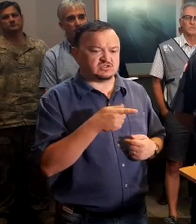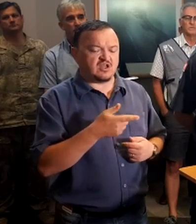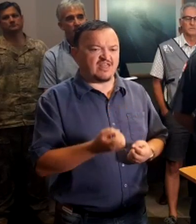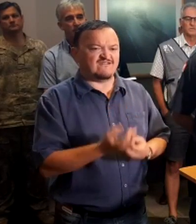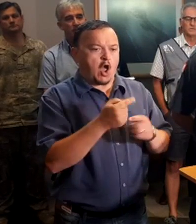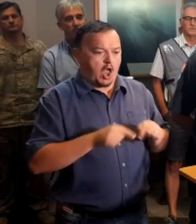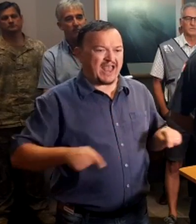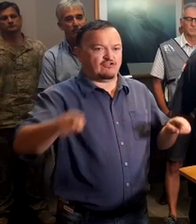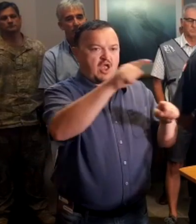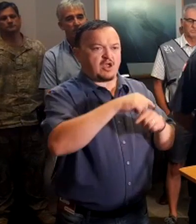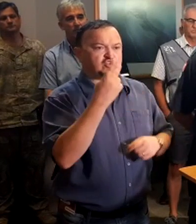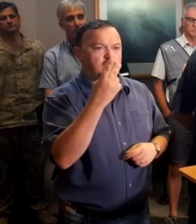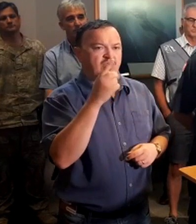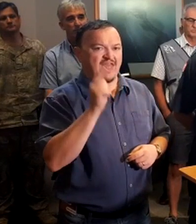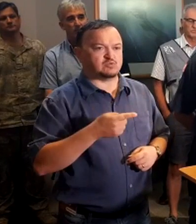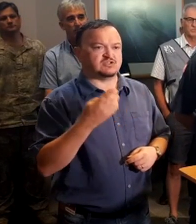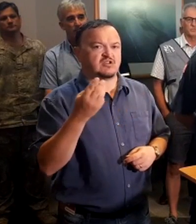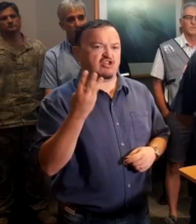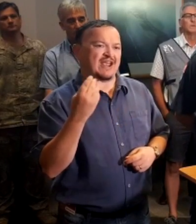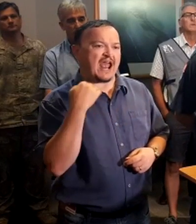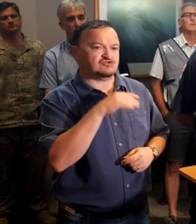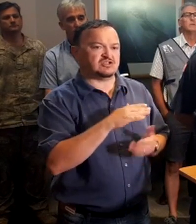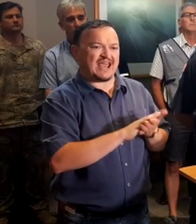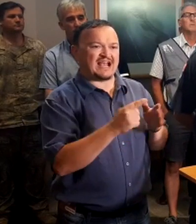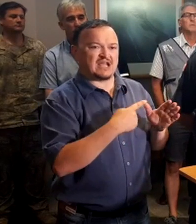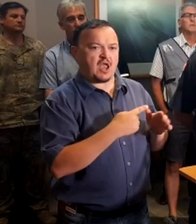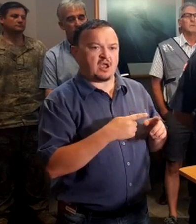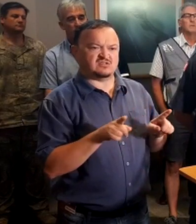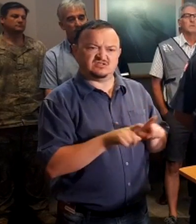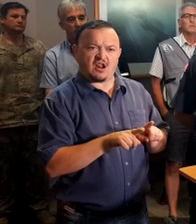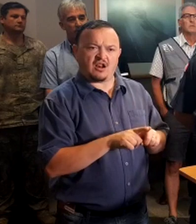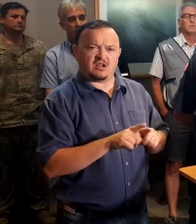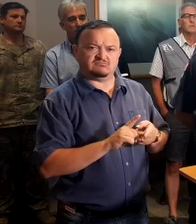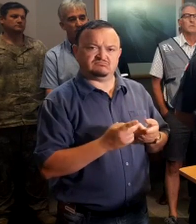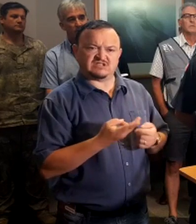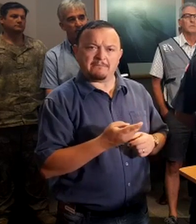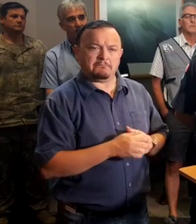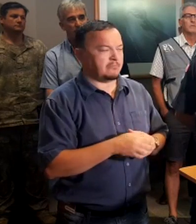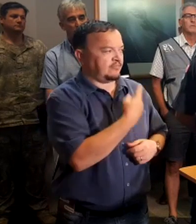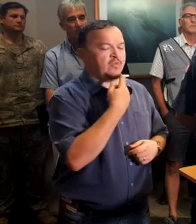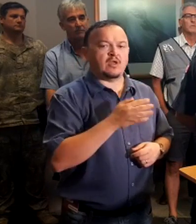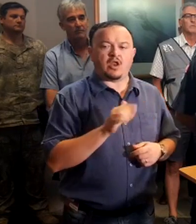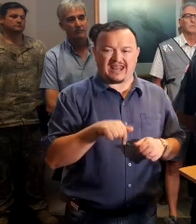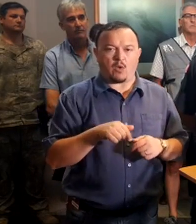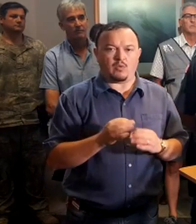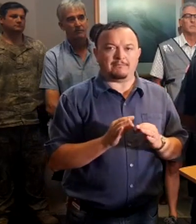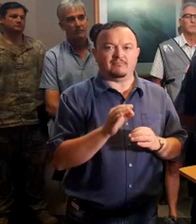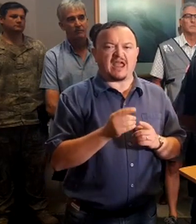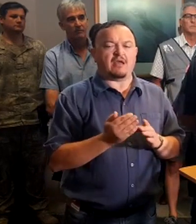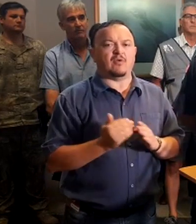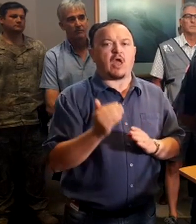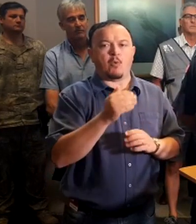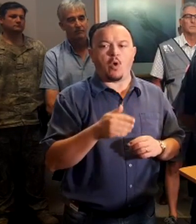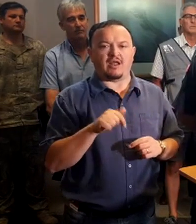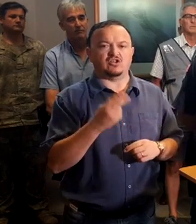Our latest measurements are 2,400, and our perimeter has now been reassessed at about 33